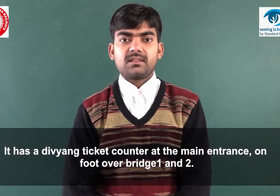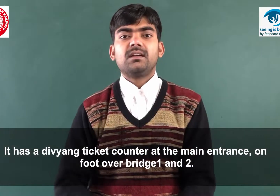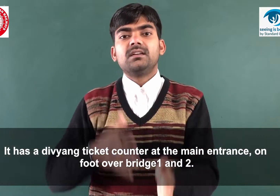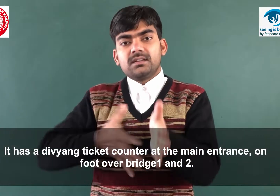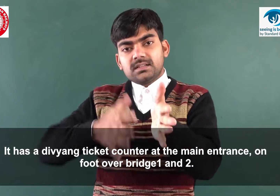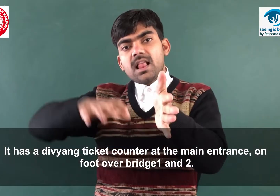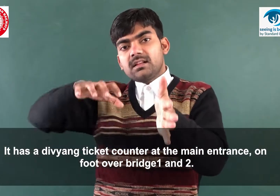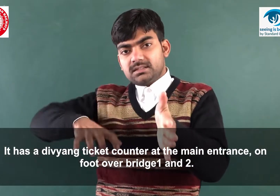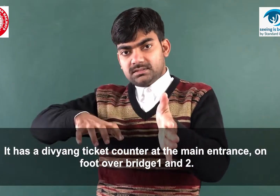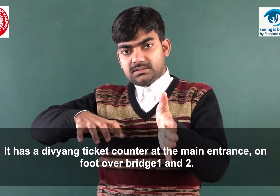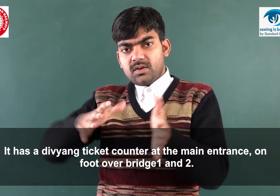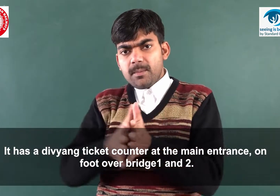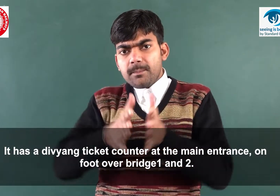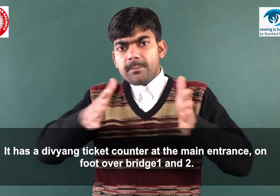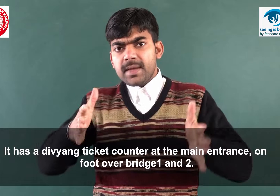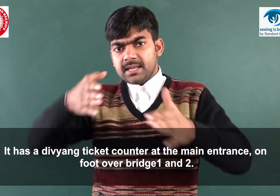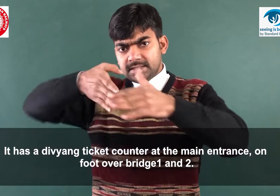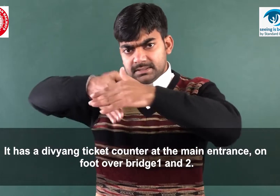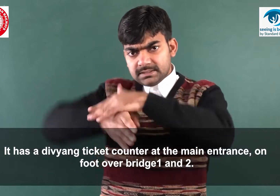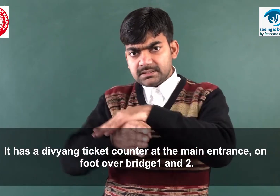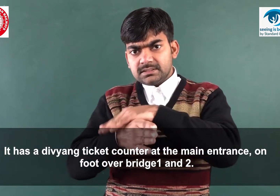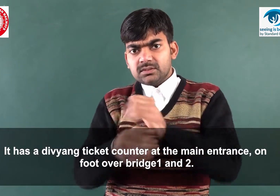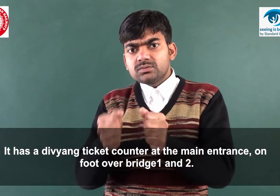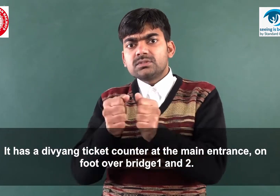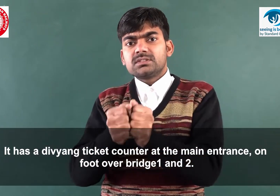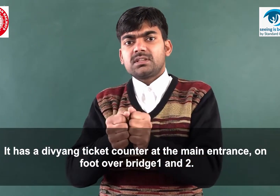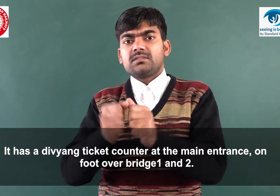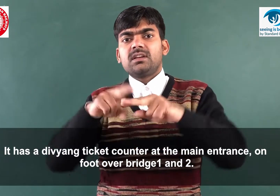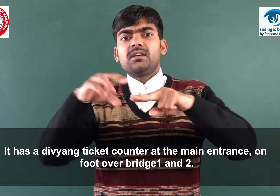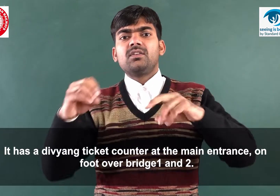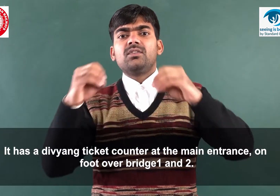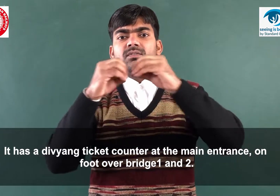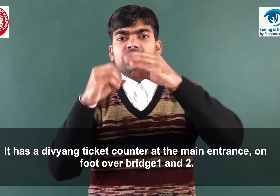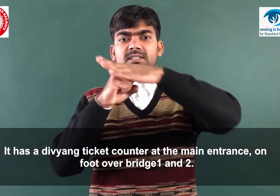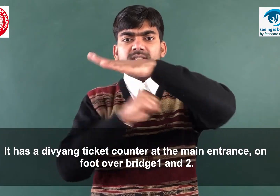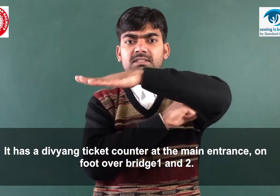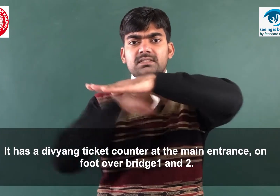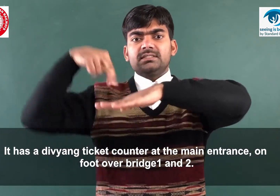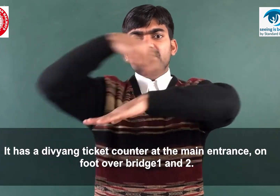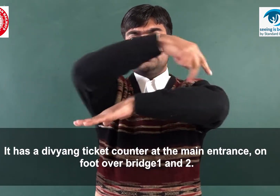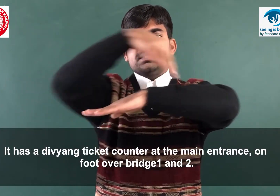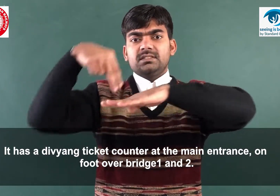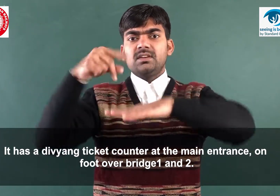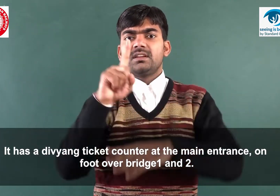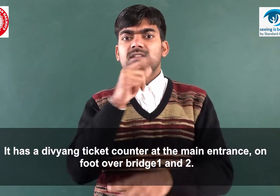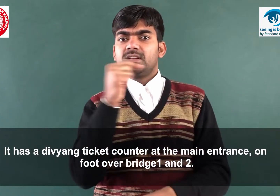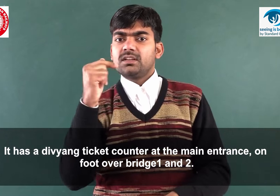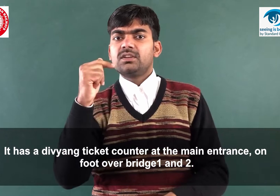It has a divyang ticket counter at the main entrance on footover bridge 1 and 2.